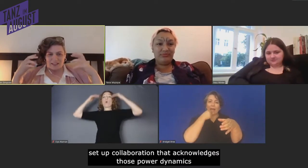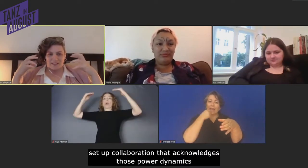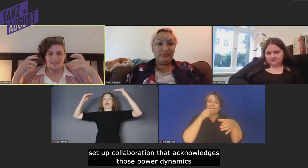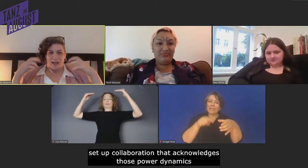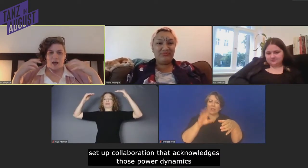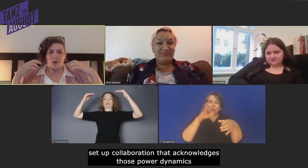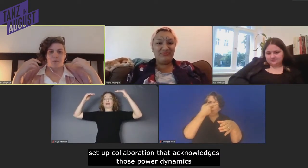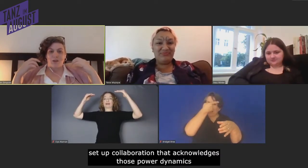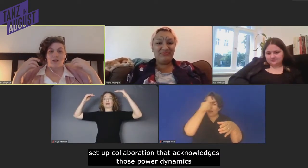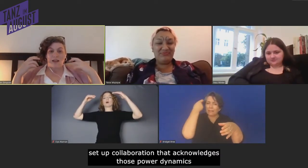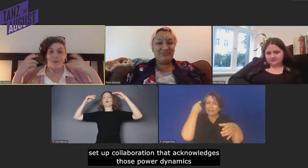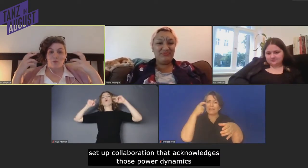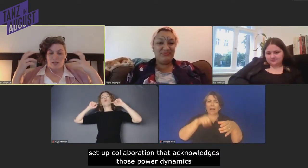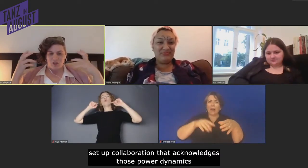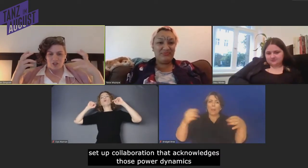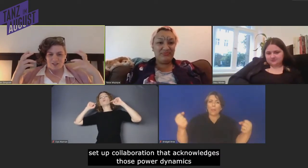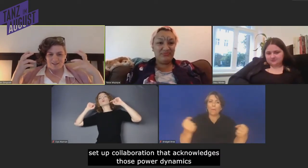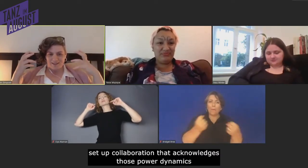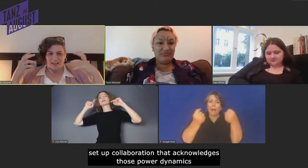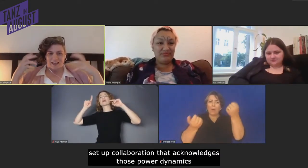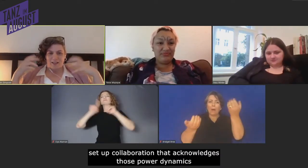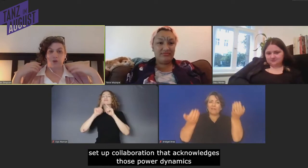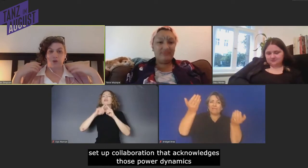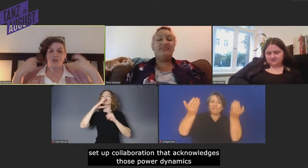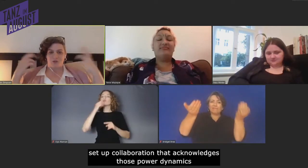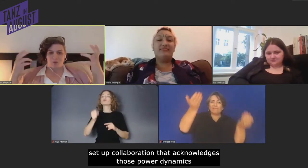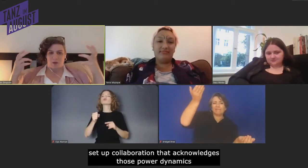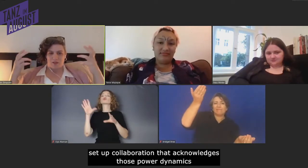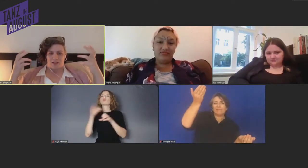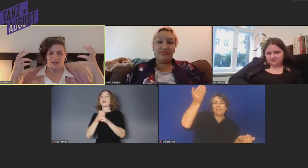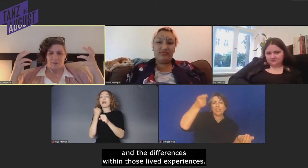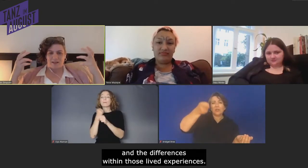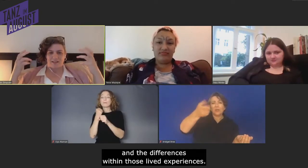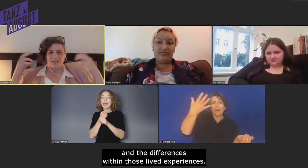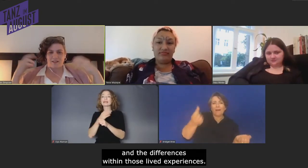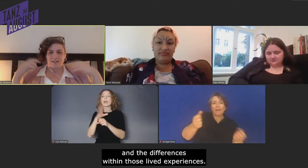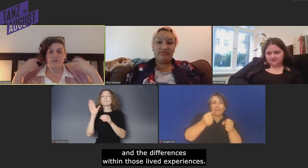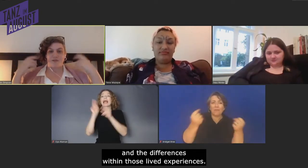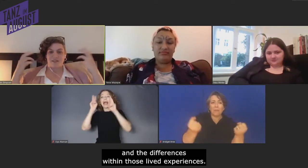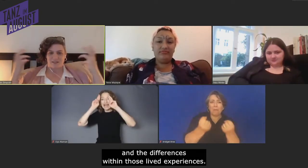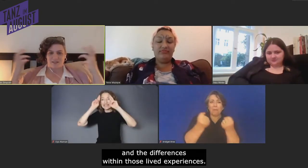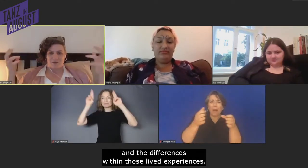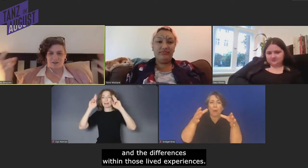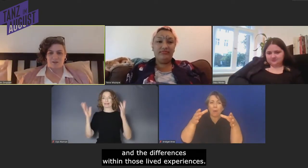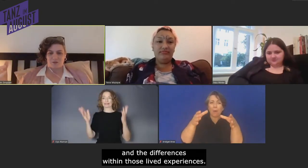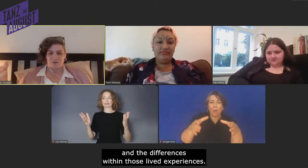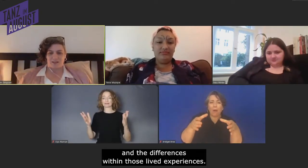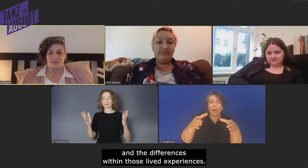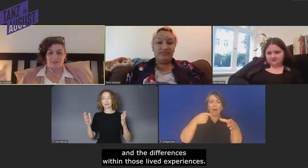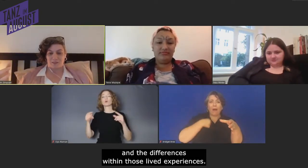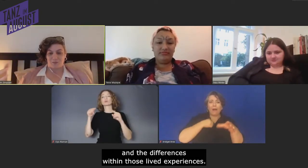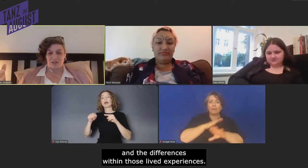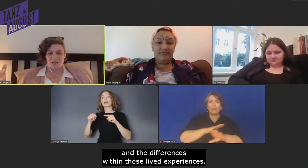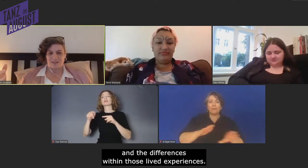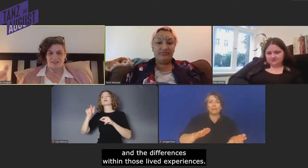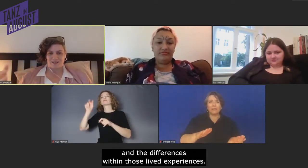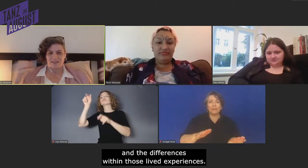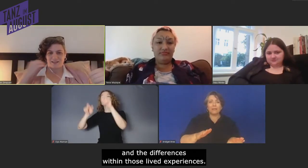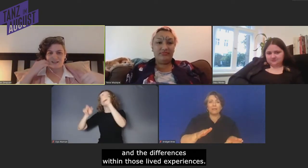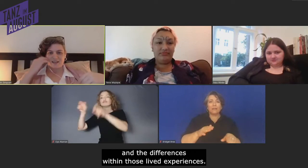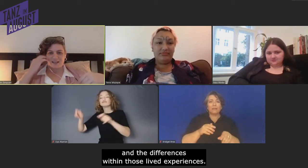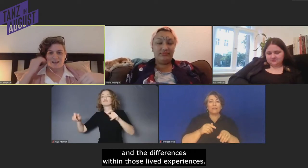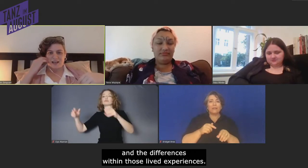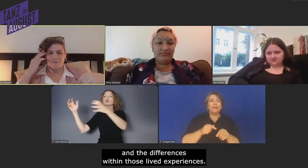mindfully set up collaboration that acknowledges those power dynamics and the differences within those lived experiences.